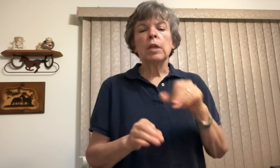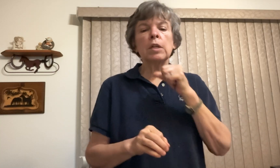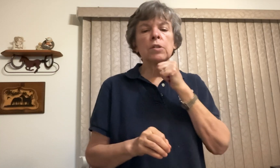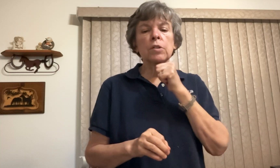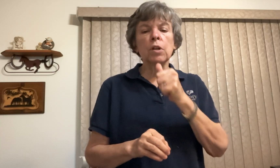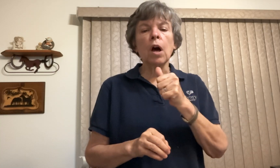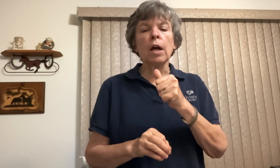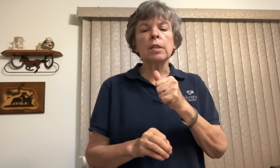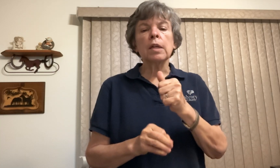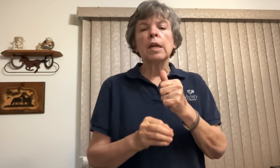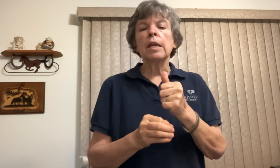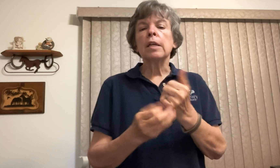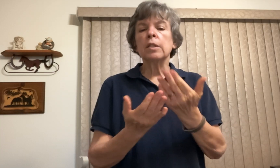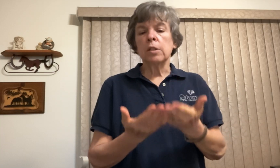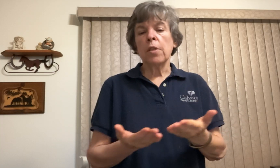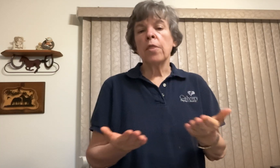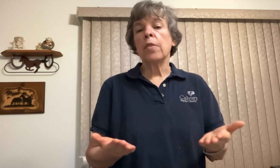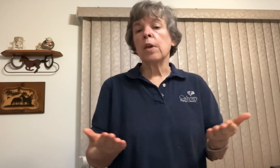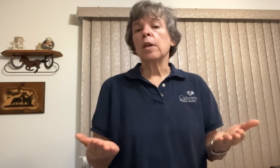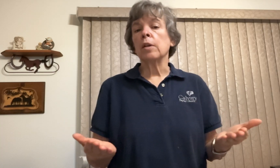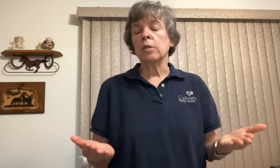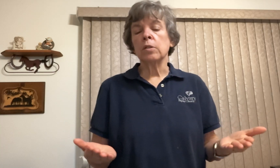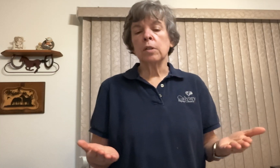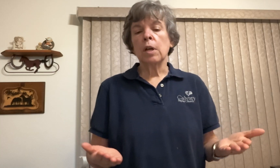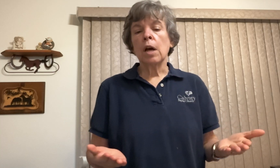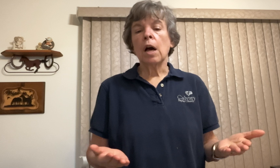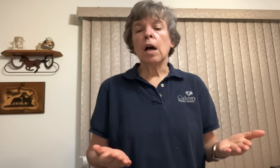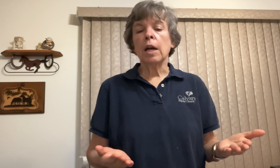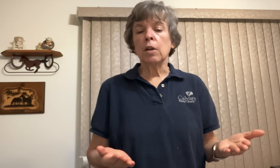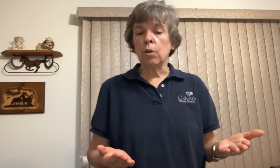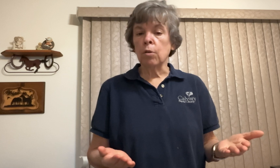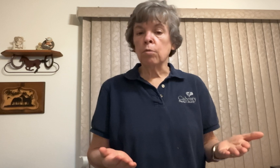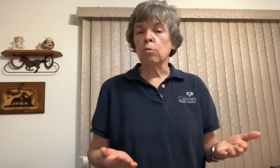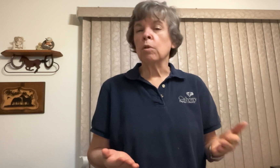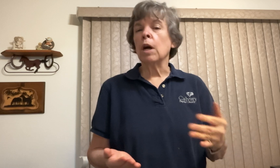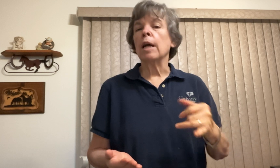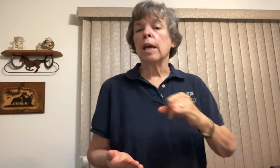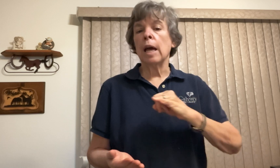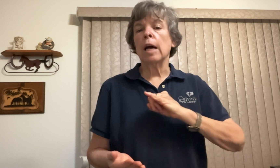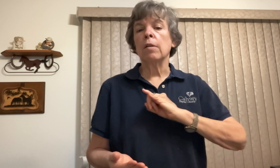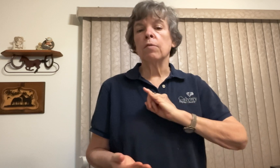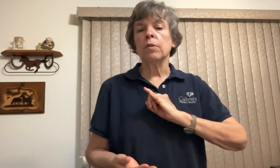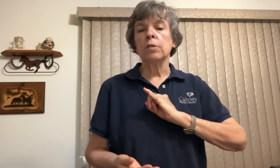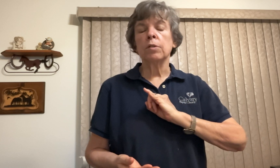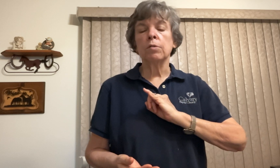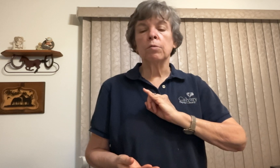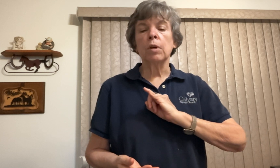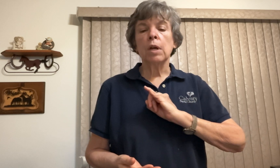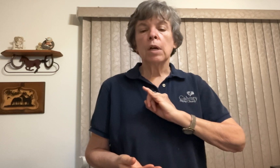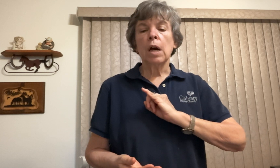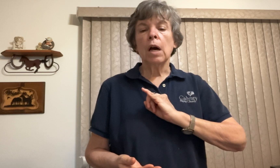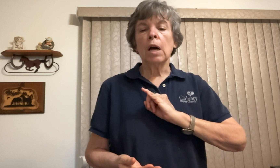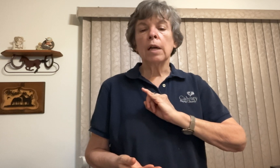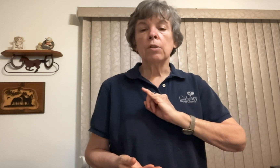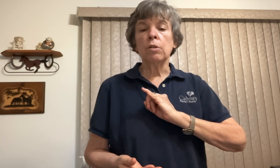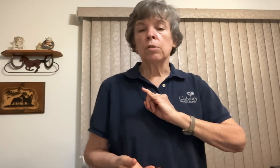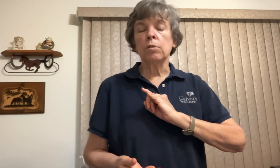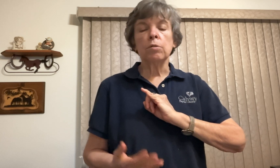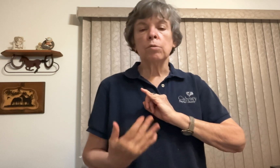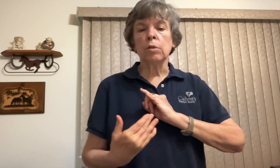is not in things I own or I have. So you can use the